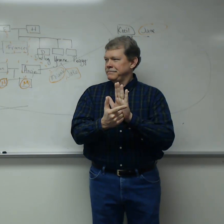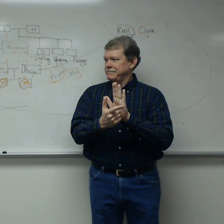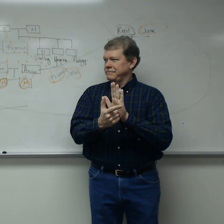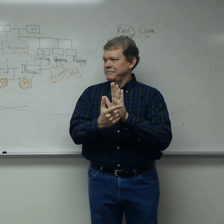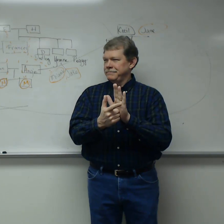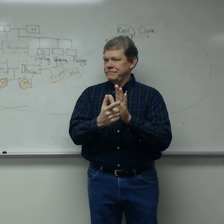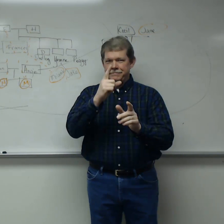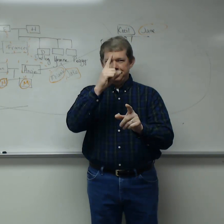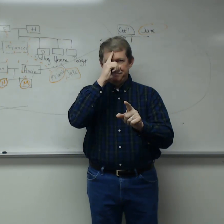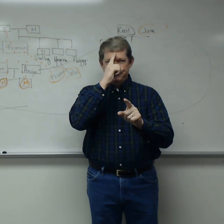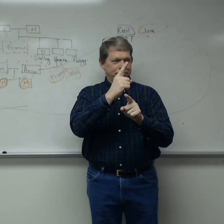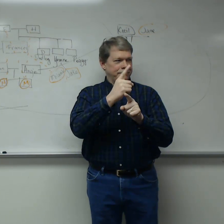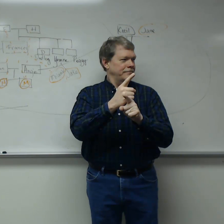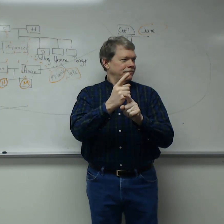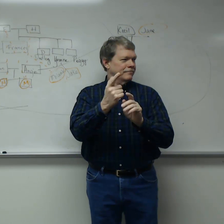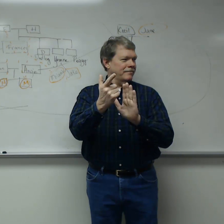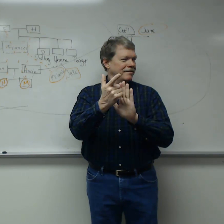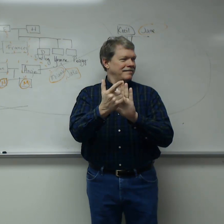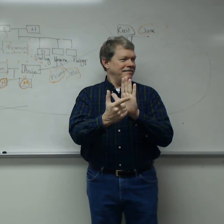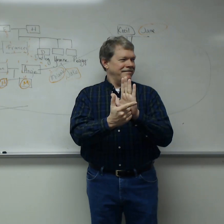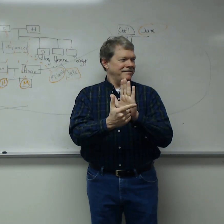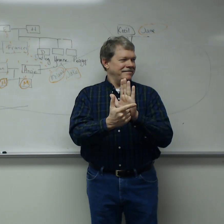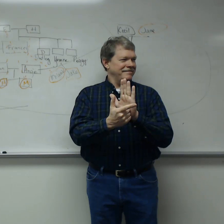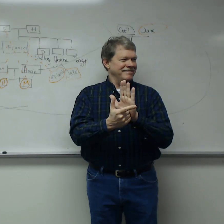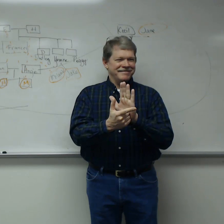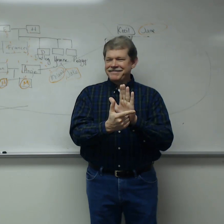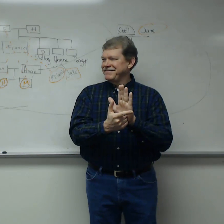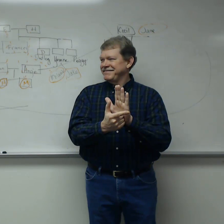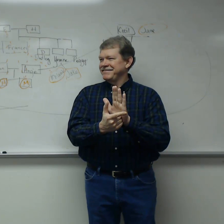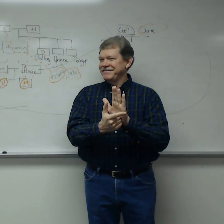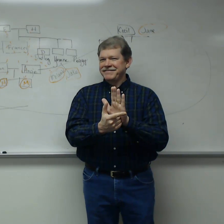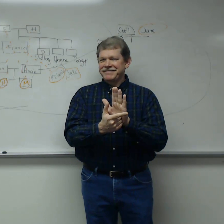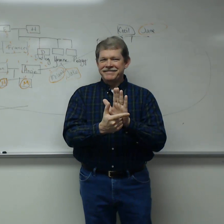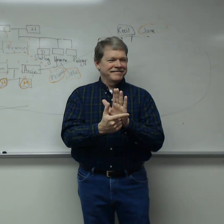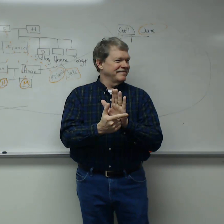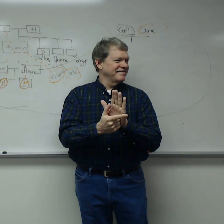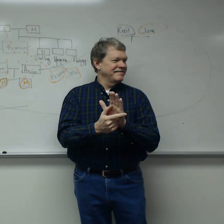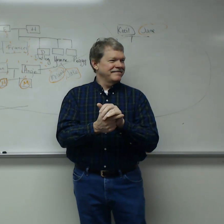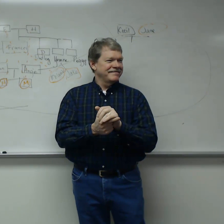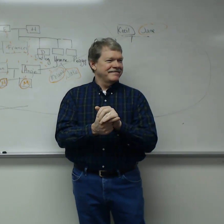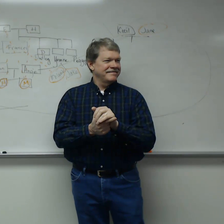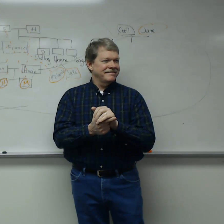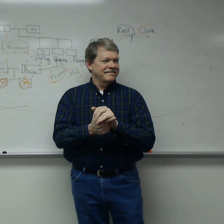Wait, brother-in-law. Brother-in-law. Right. Brother-in-law. You know me